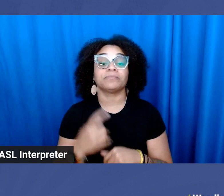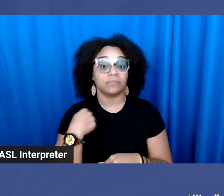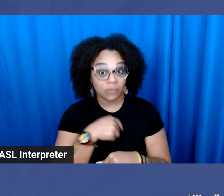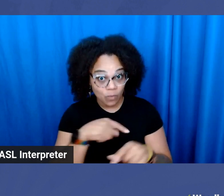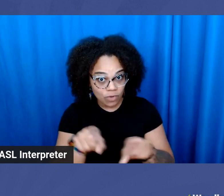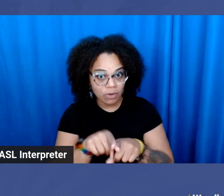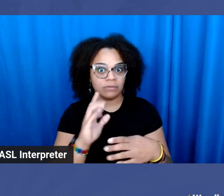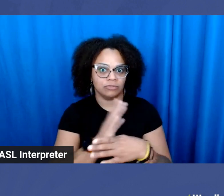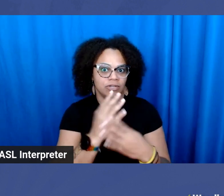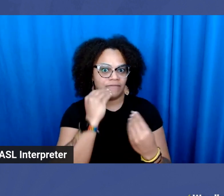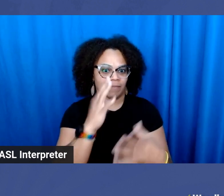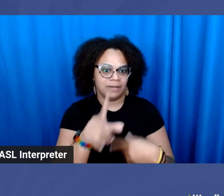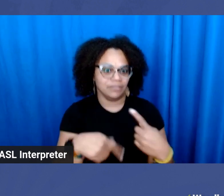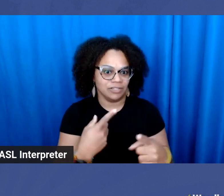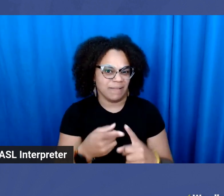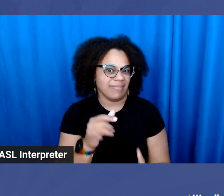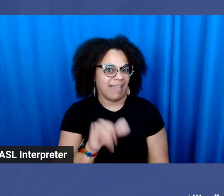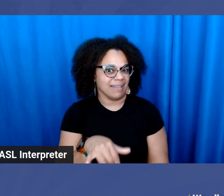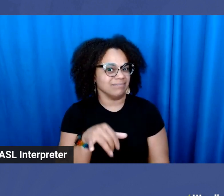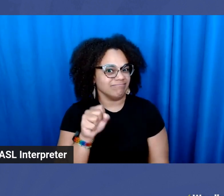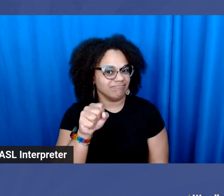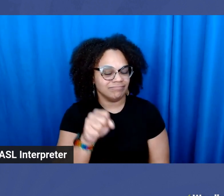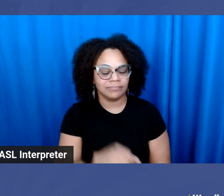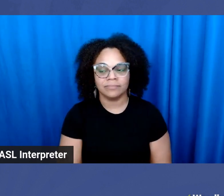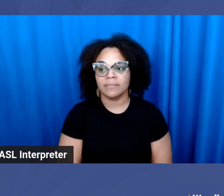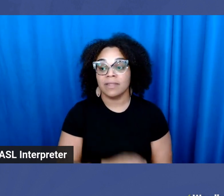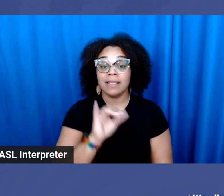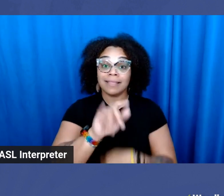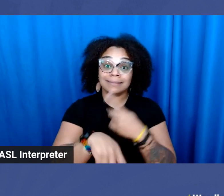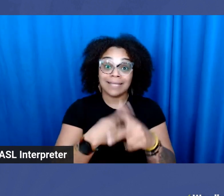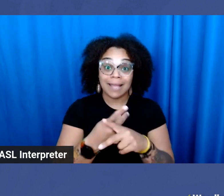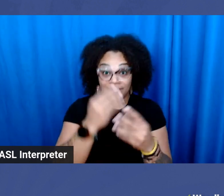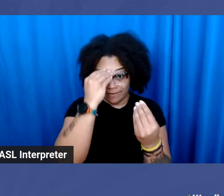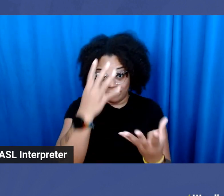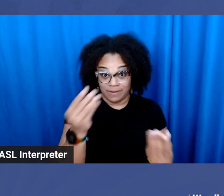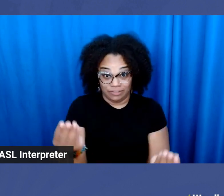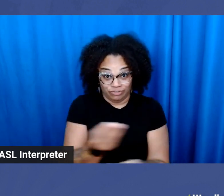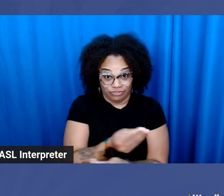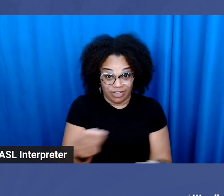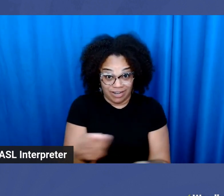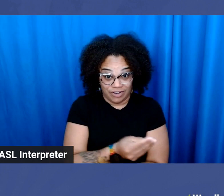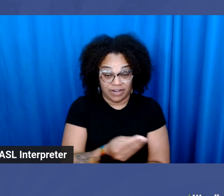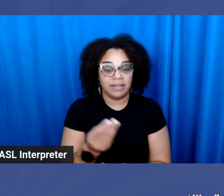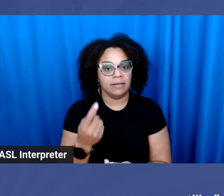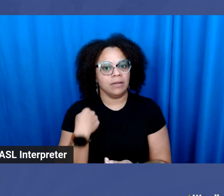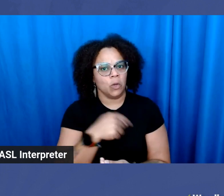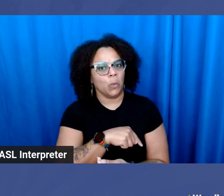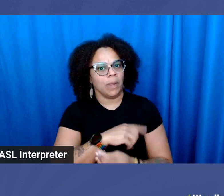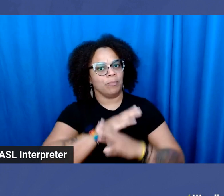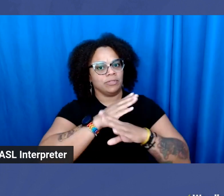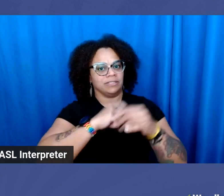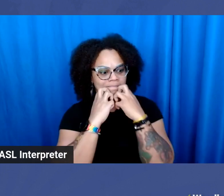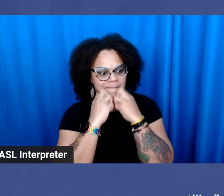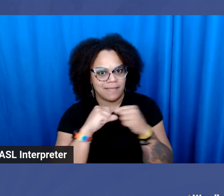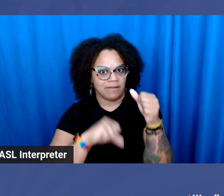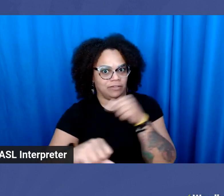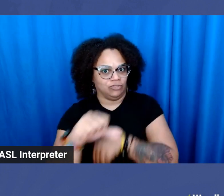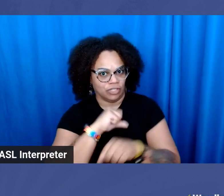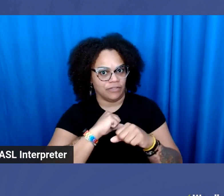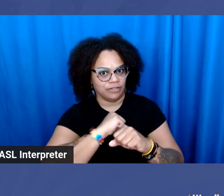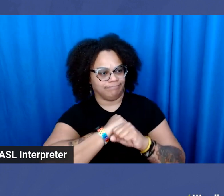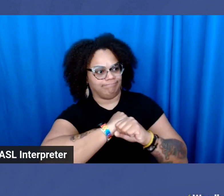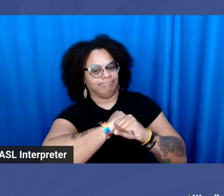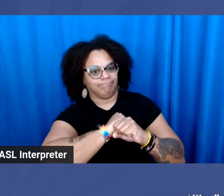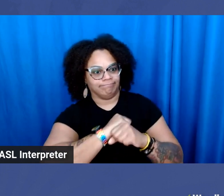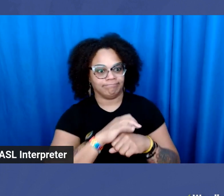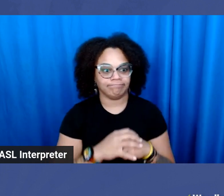about that. In this type of information sharing too, the women were looking out for one another, caring for one another.